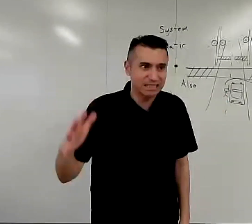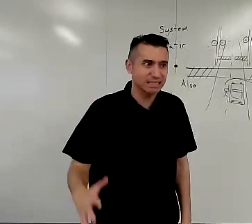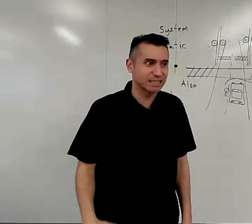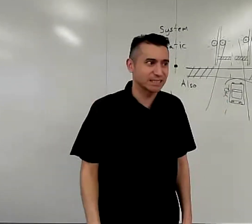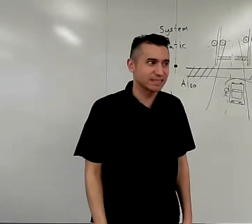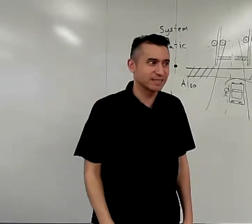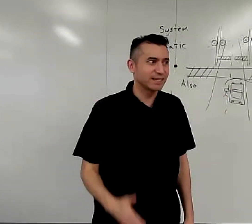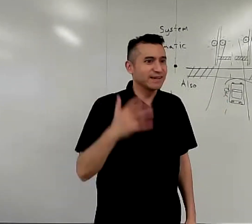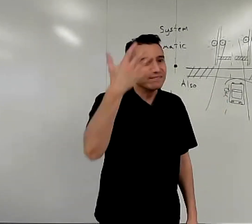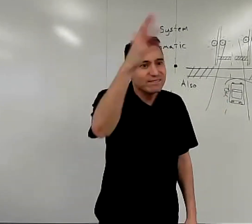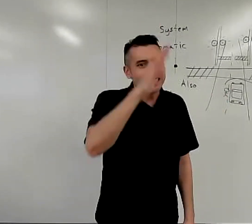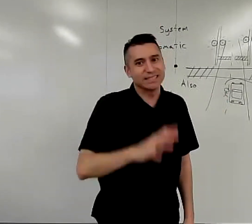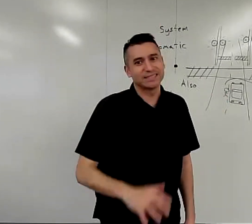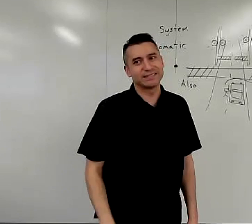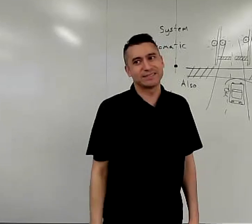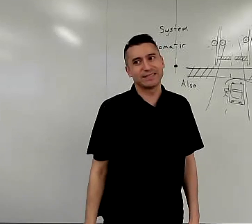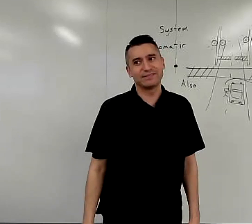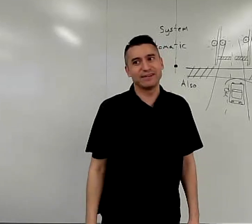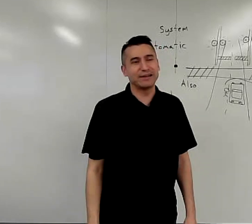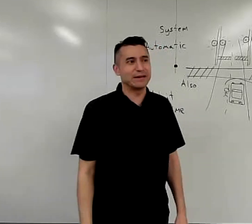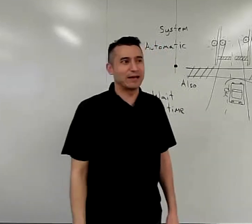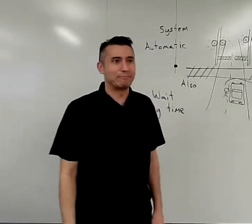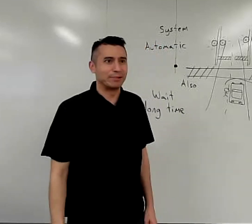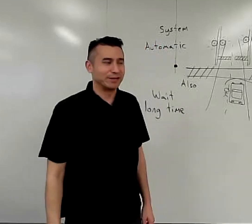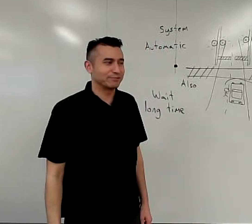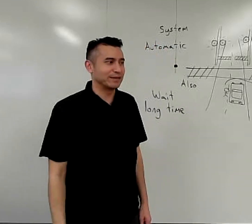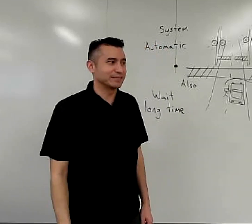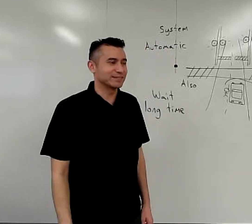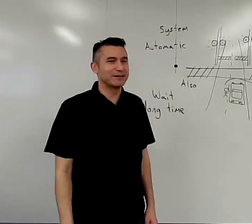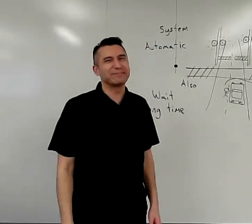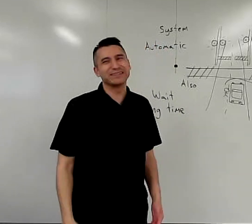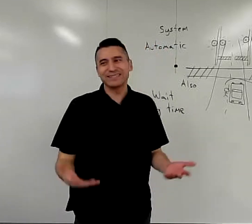Finish. Finish. It's a very blunt way to sign it. But